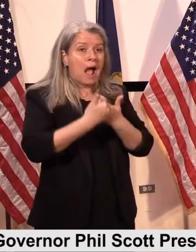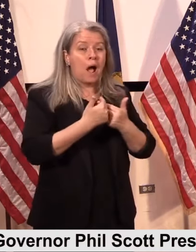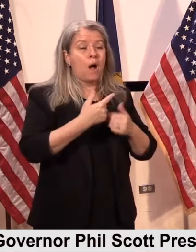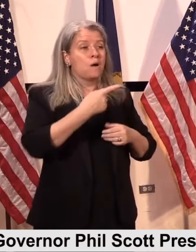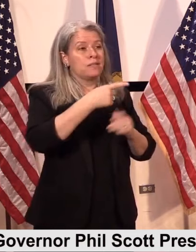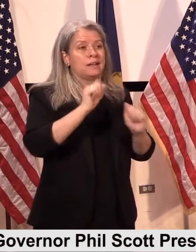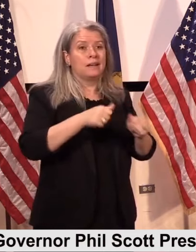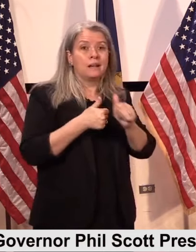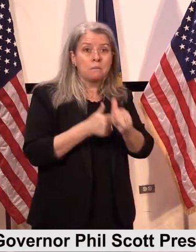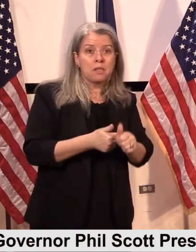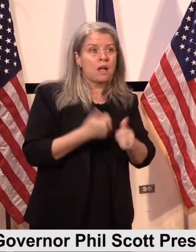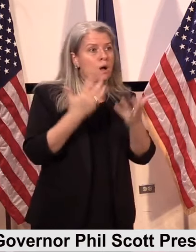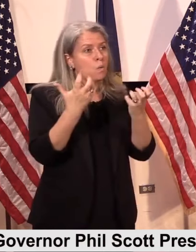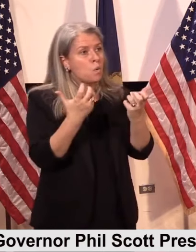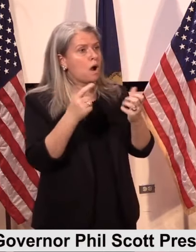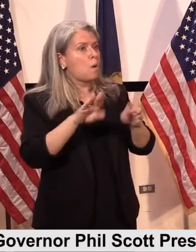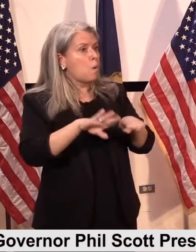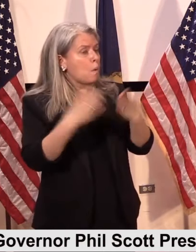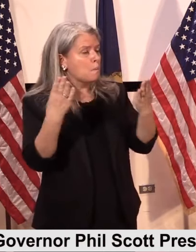comply